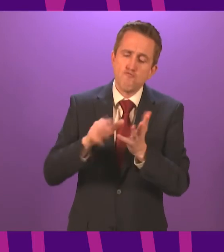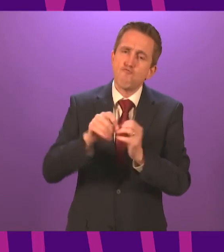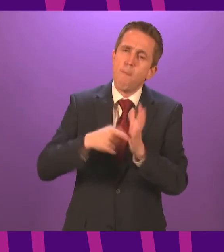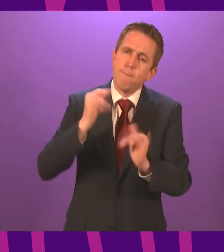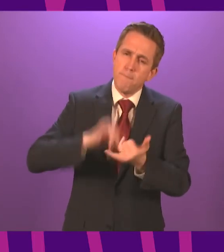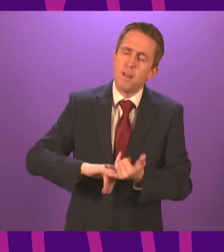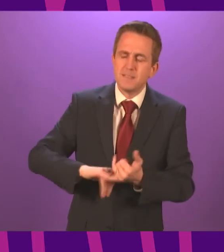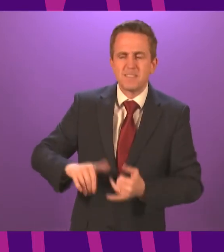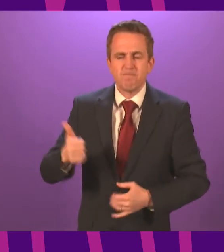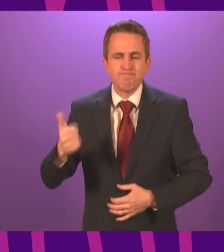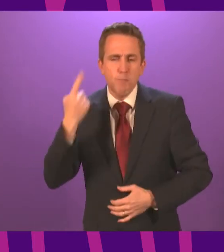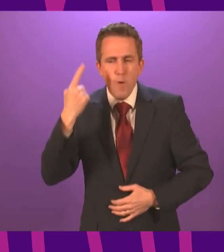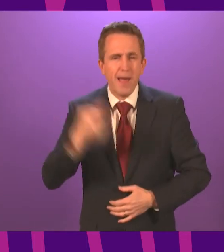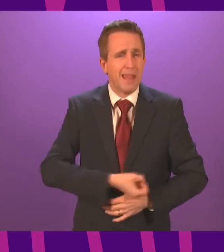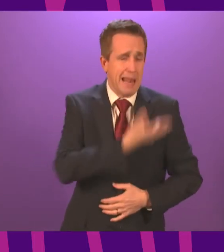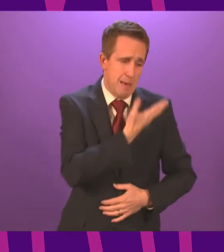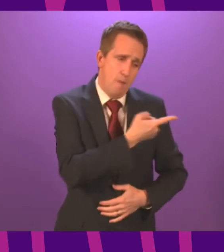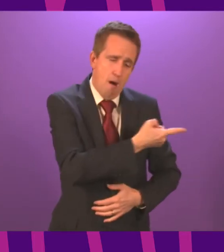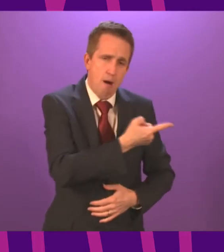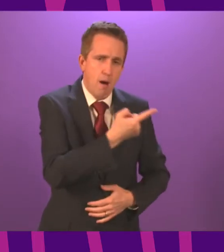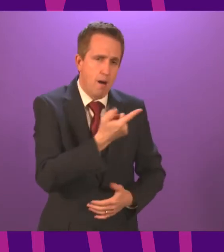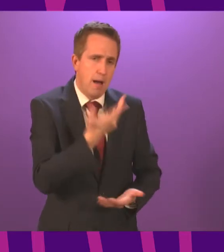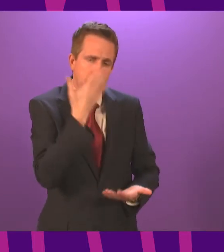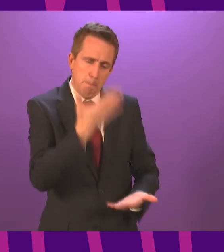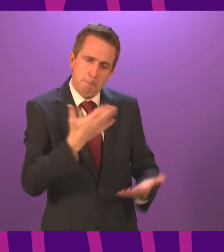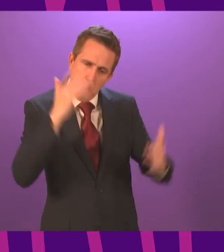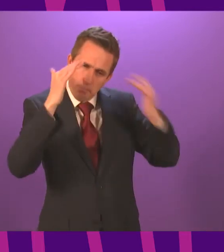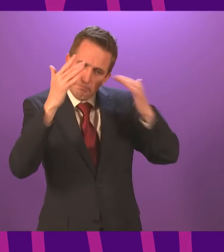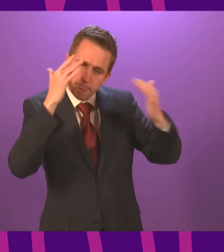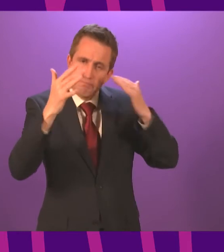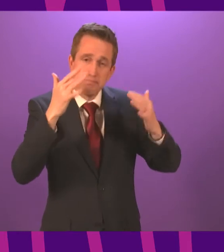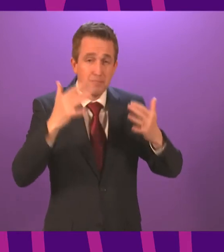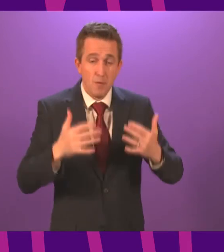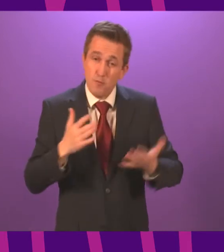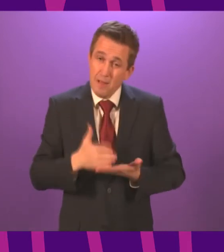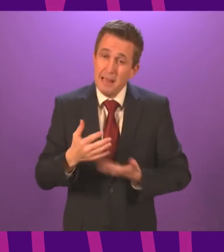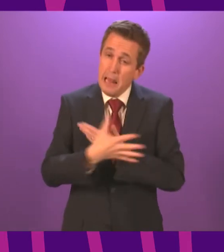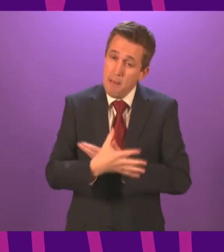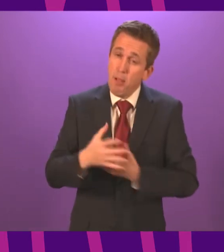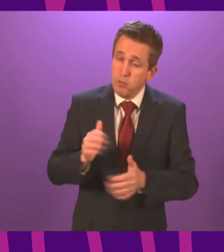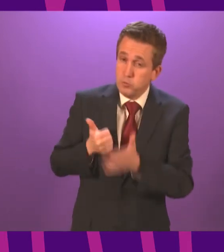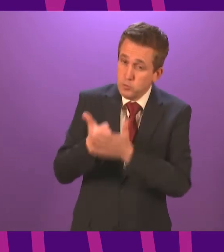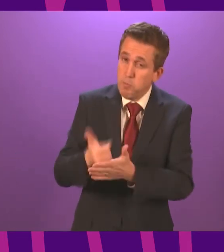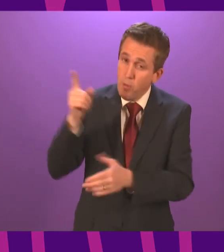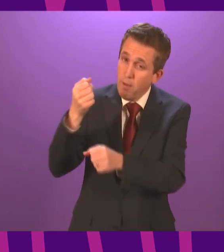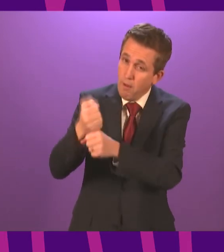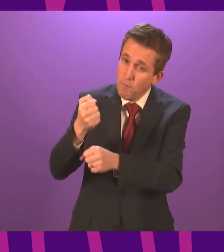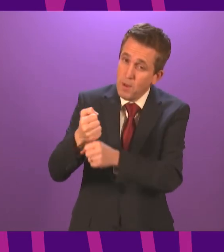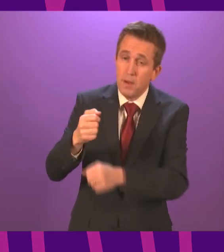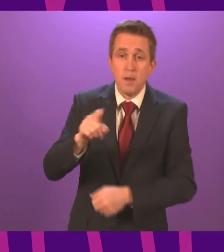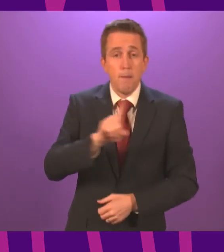this, and with the Labour Party. And I said at the top of my remarks that the rest of our group are only minded to support it because of the